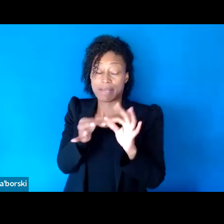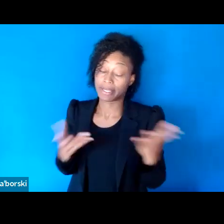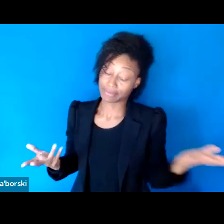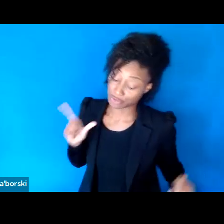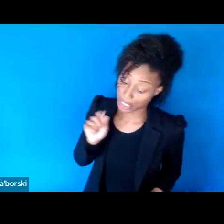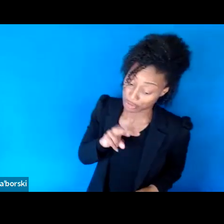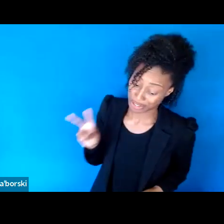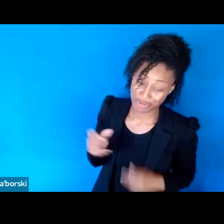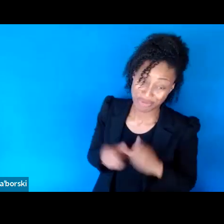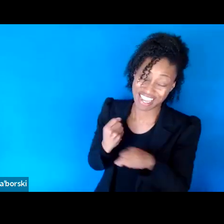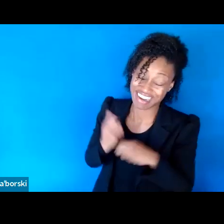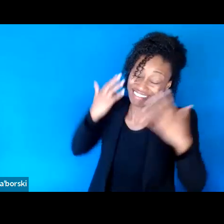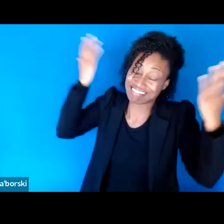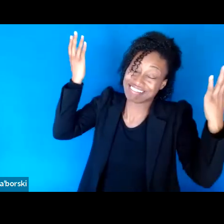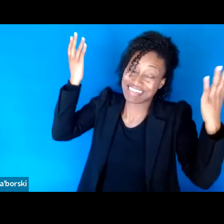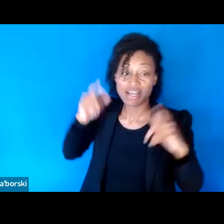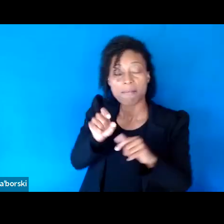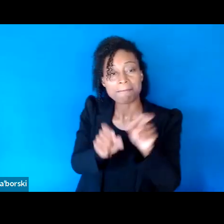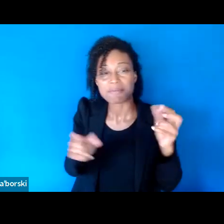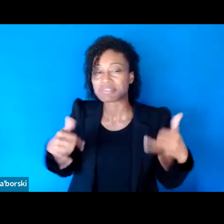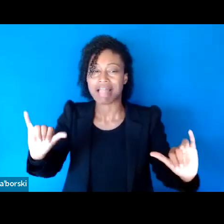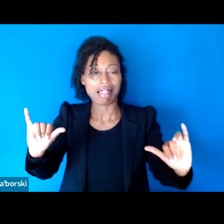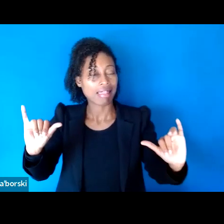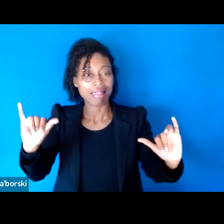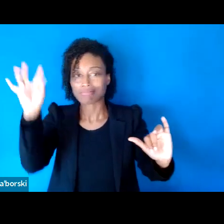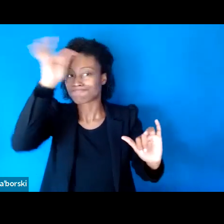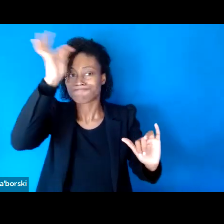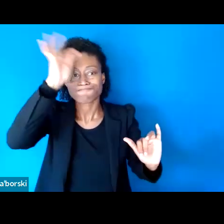2022, but those people still exist out there.